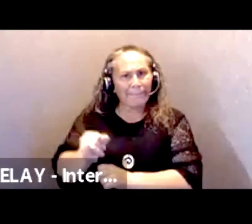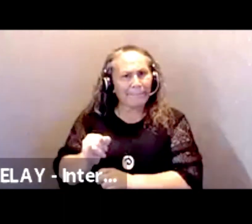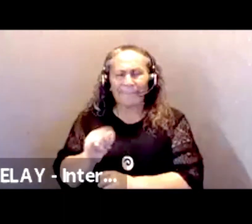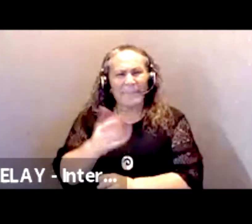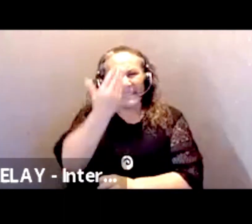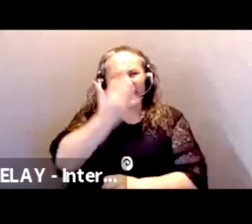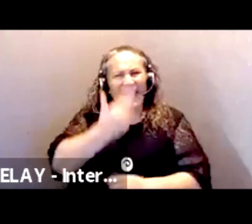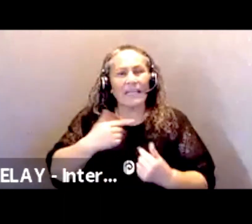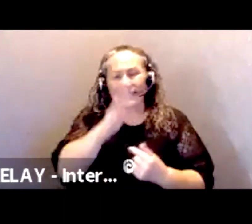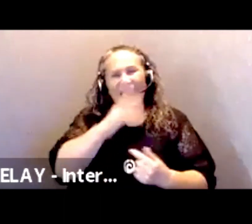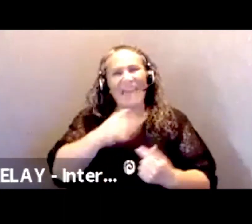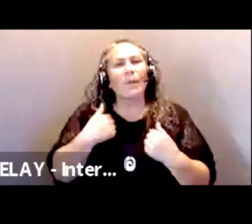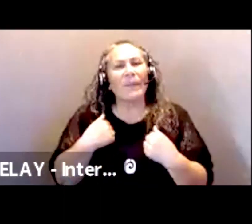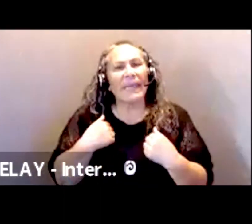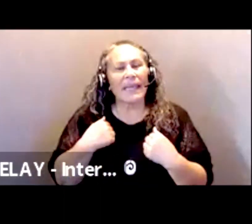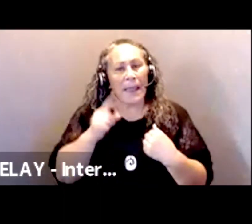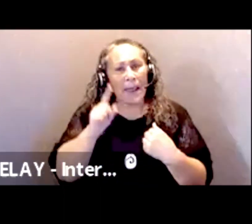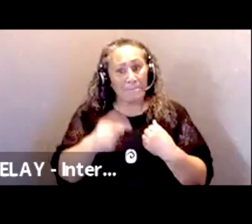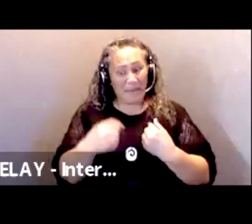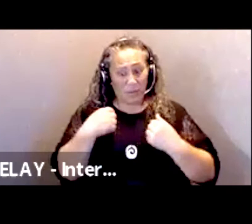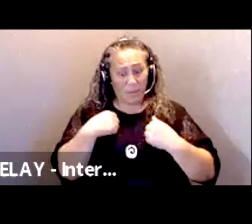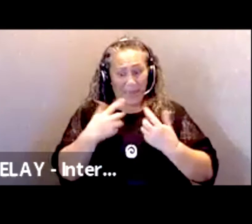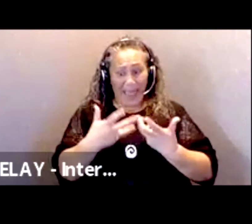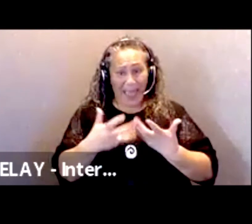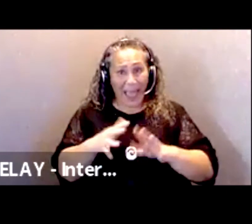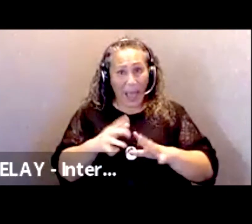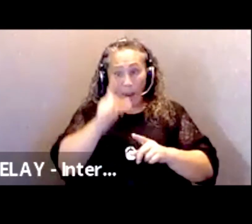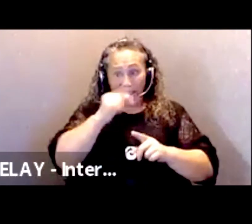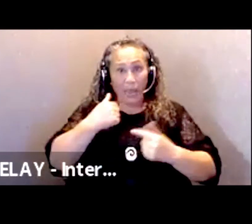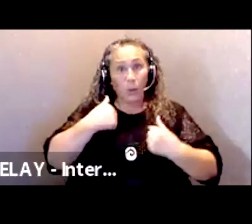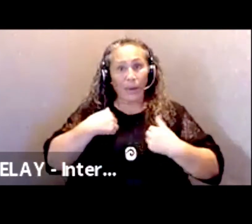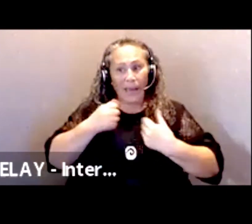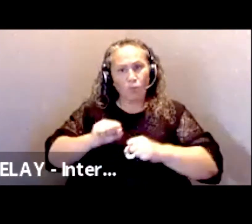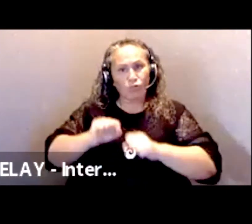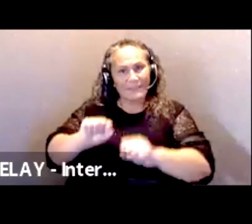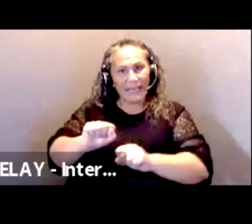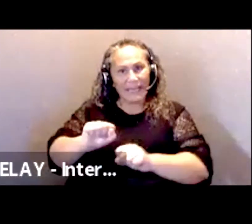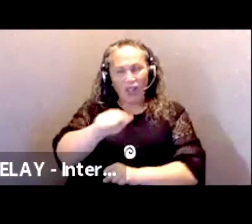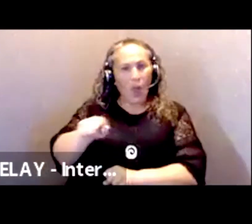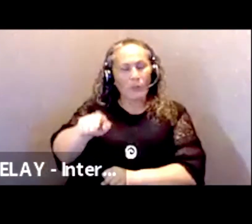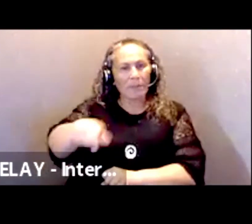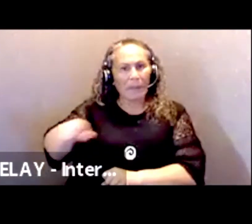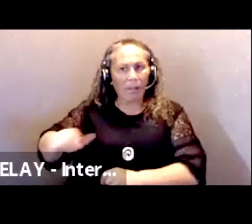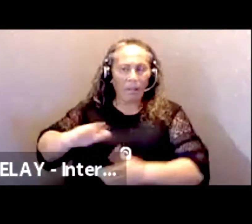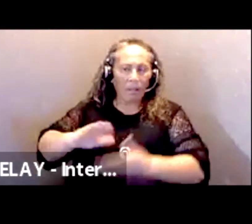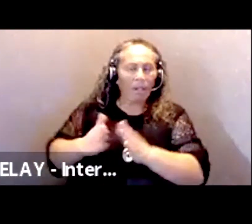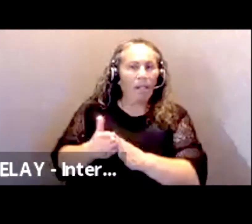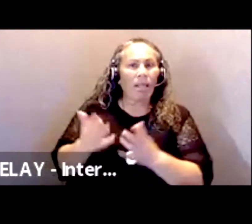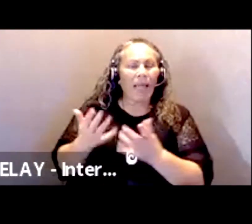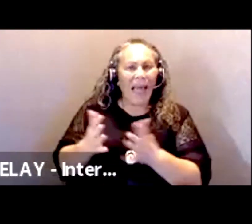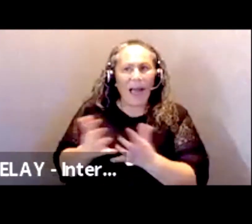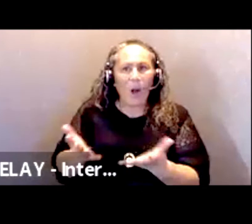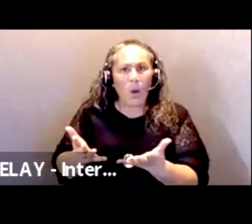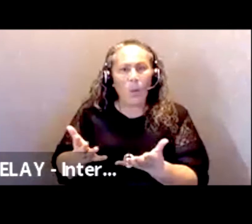all about how do we protect these people, not how do we isolate them off and create ghettos of